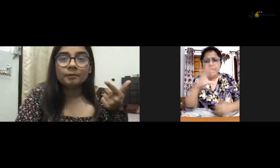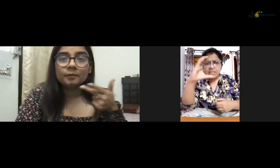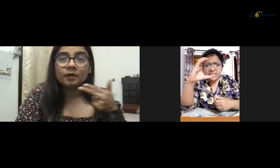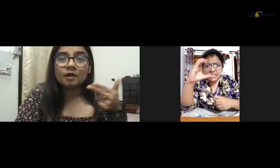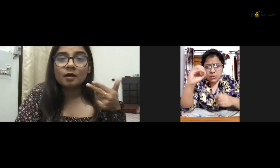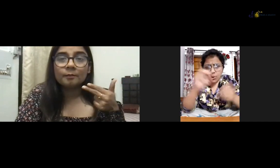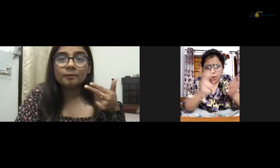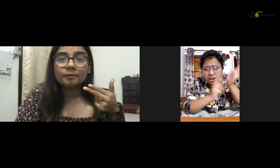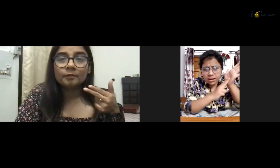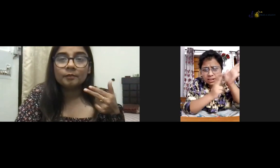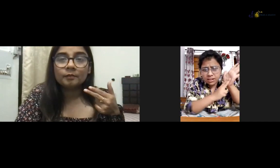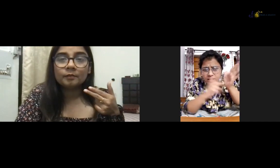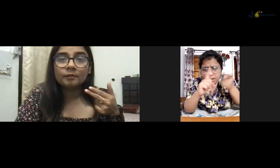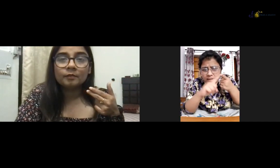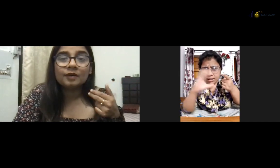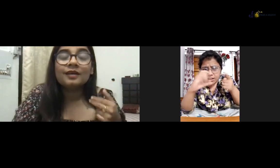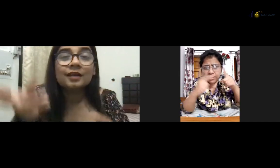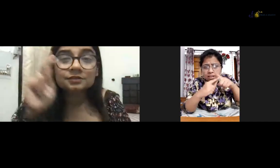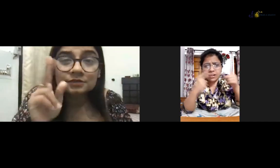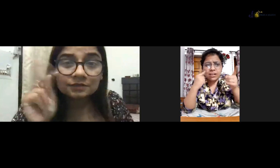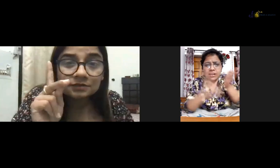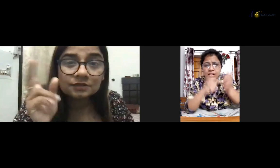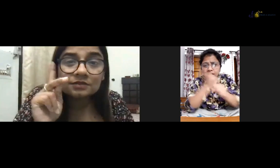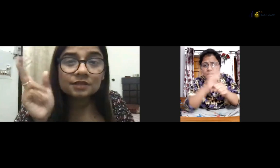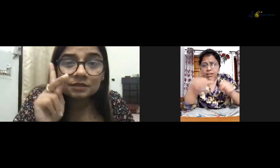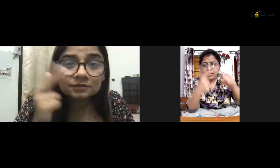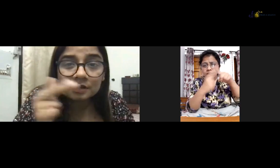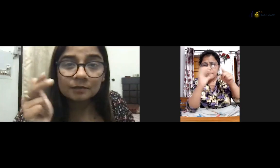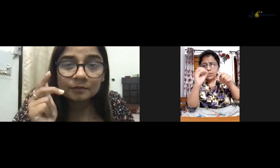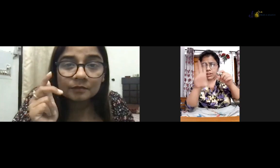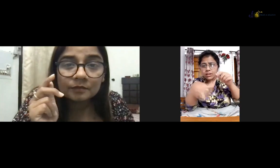Can you share the panelist name?